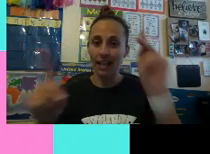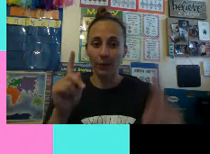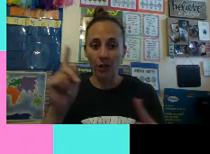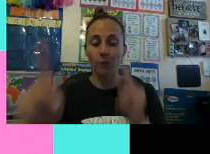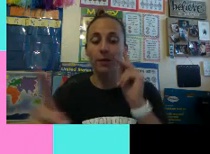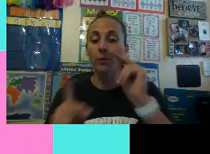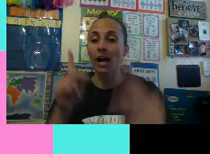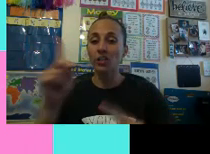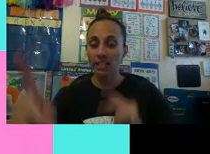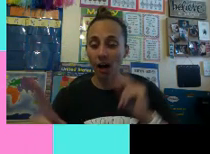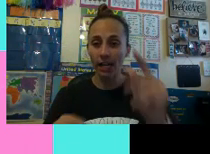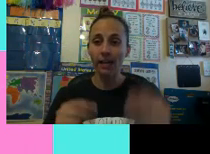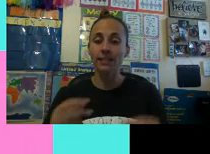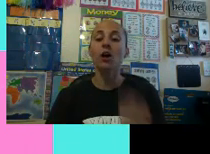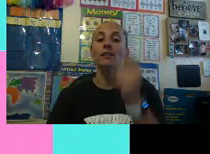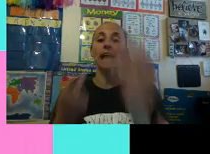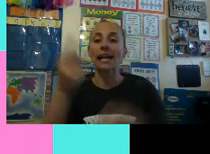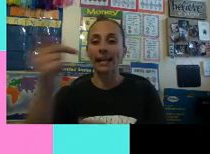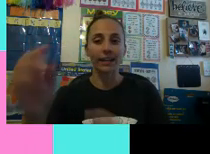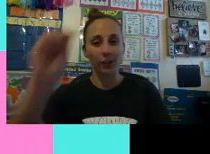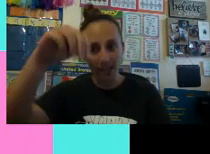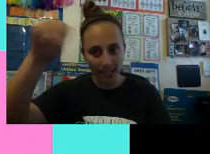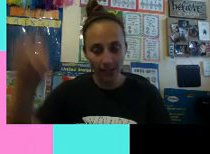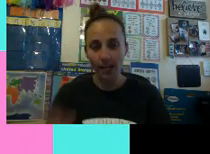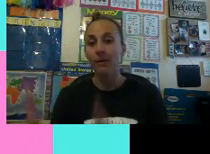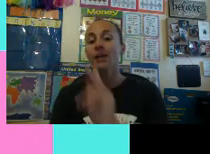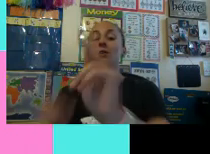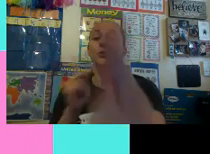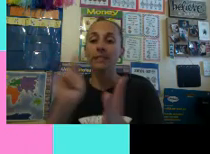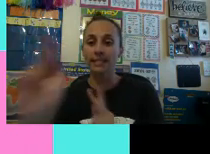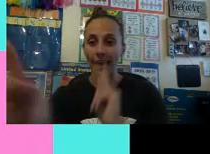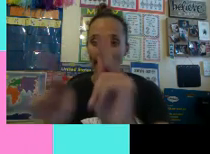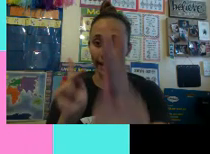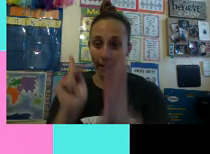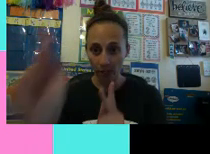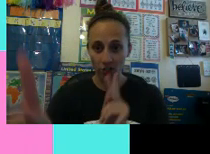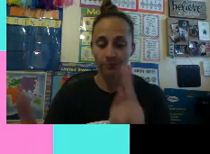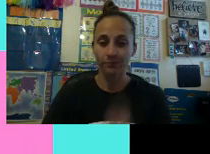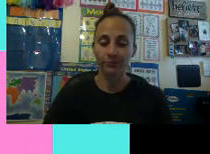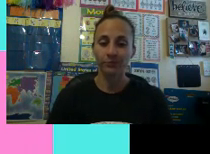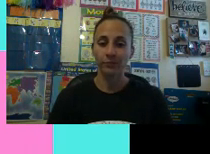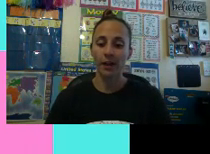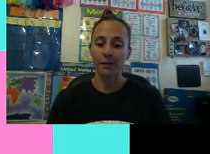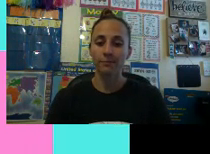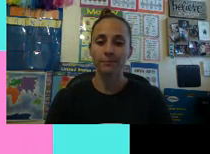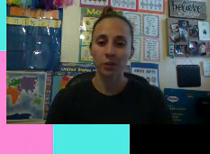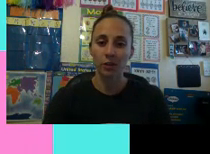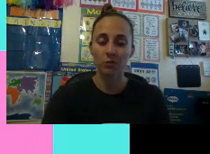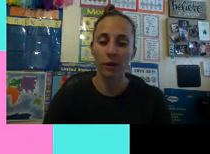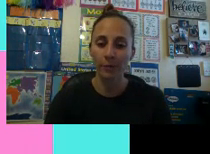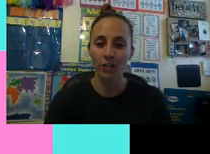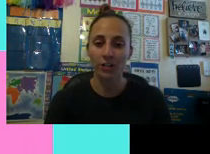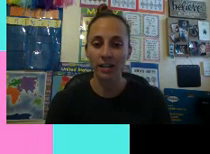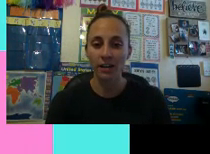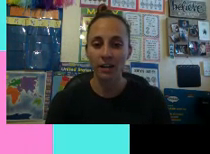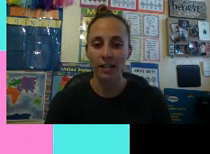sign language. When people are actually talking, it's called signing. They're not signing their name, they're using sign language. Okay, so there's